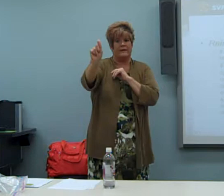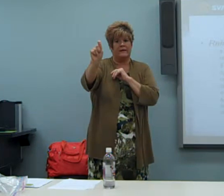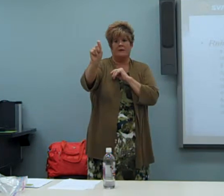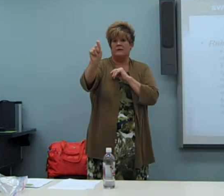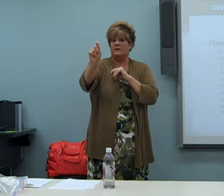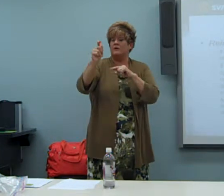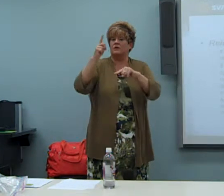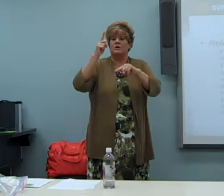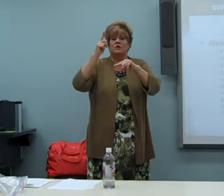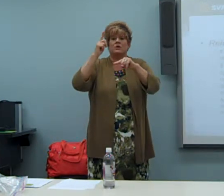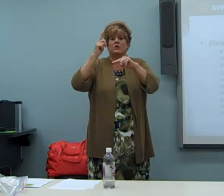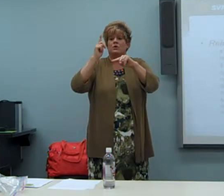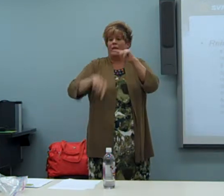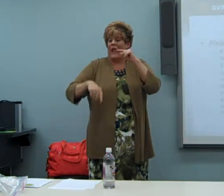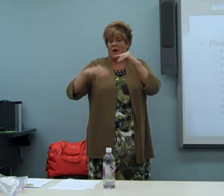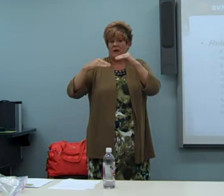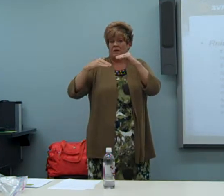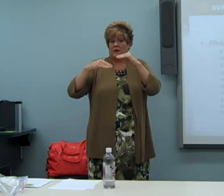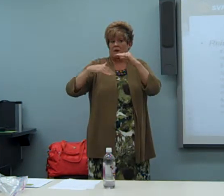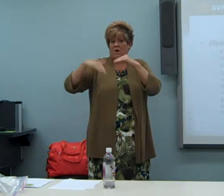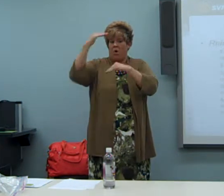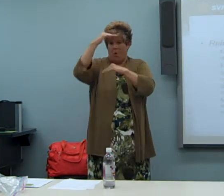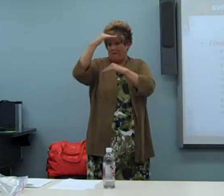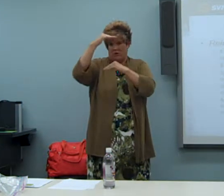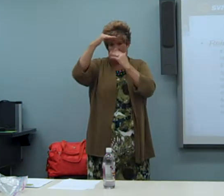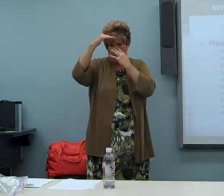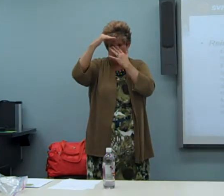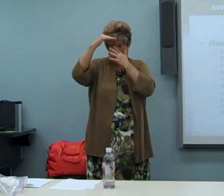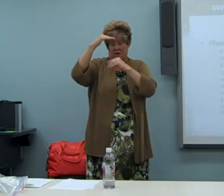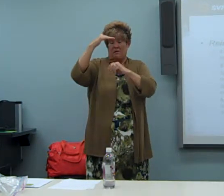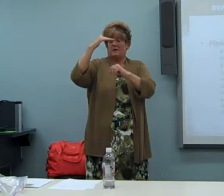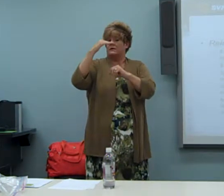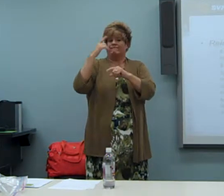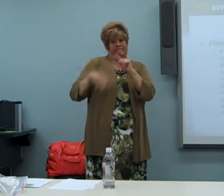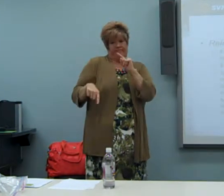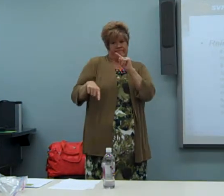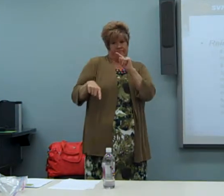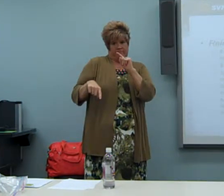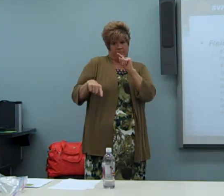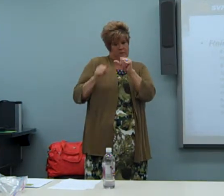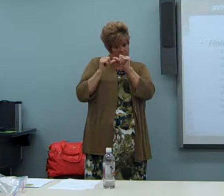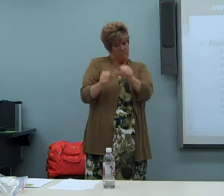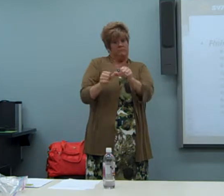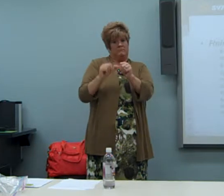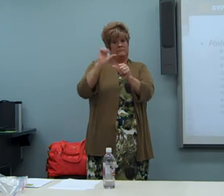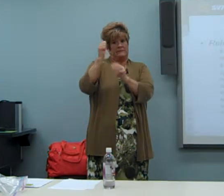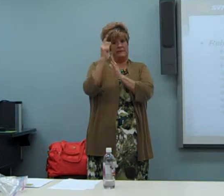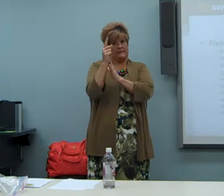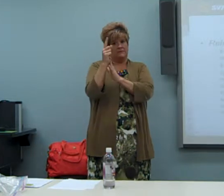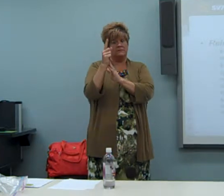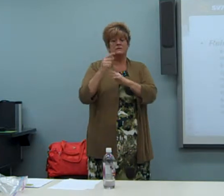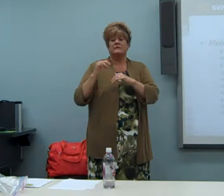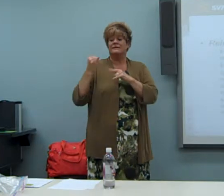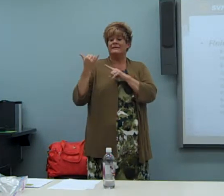you can have a longer break during those green and yellows, but during those reds, 10 minutes, and that's it. You have got to get back to